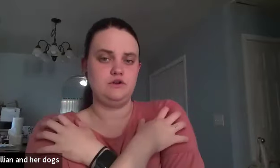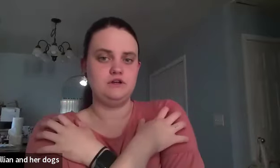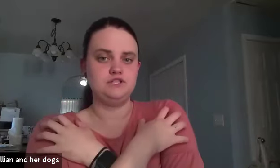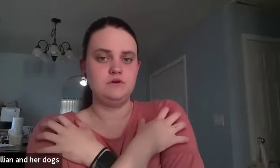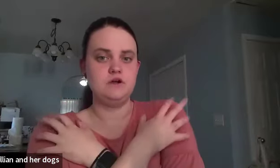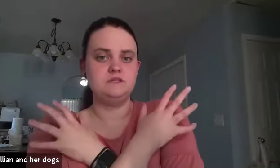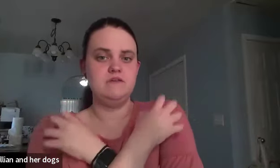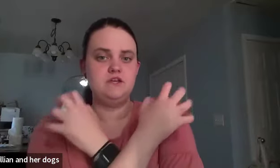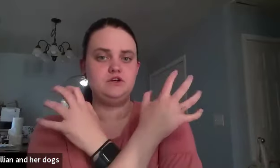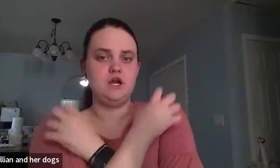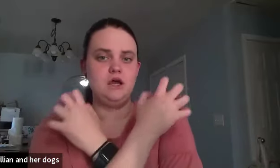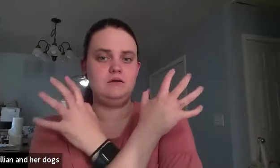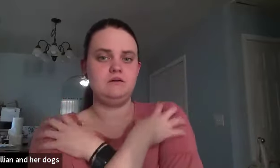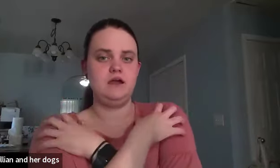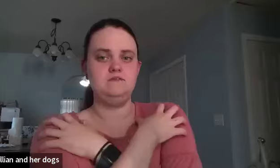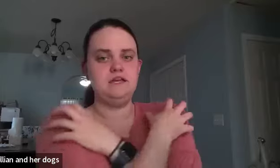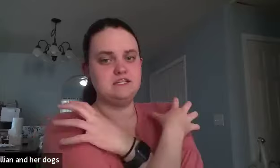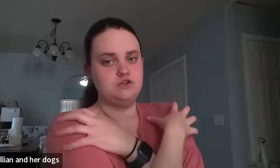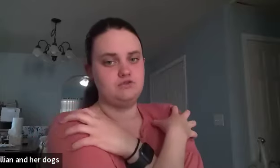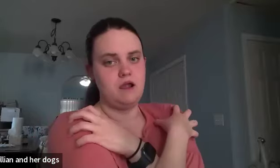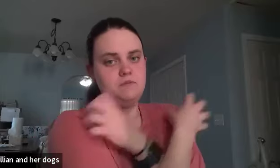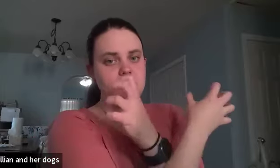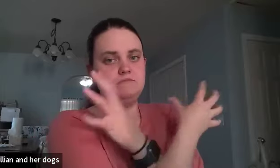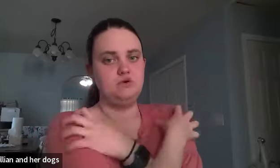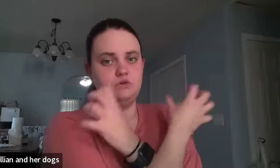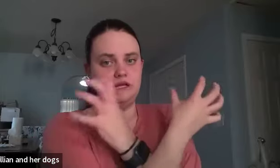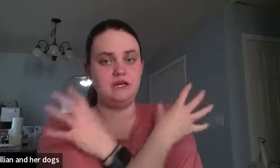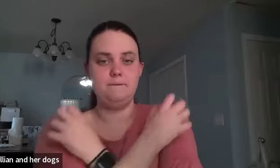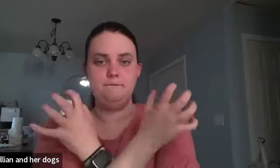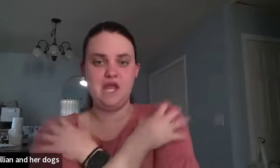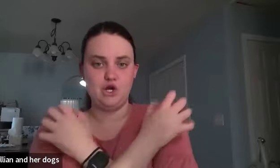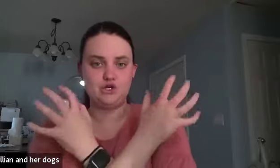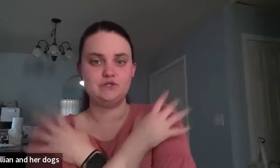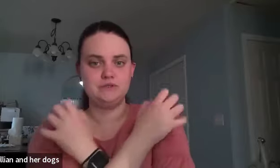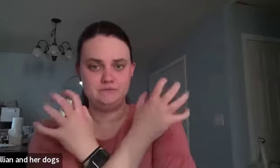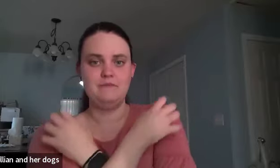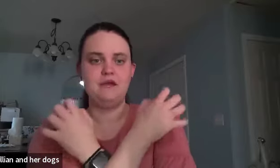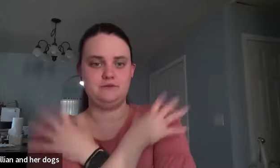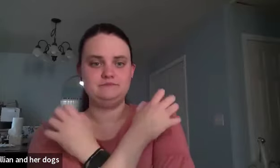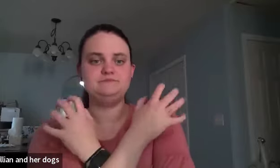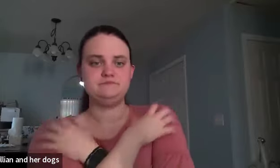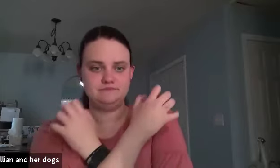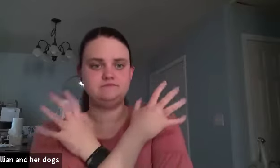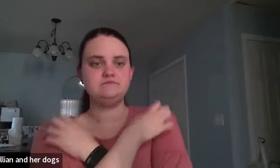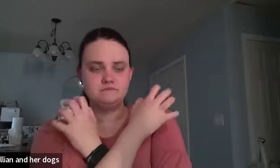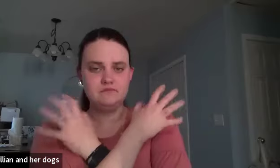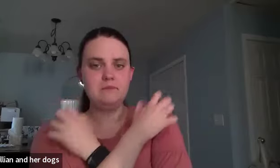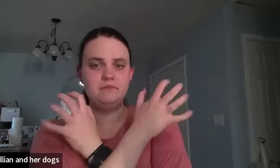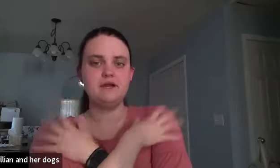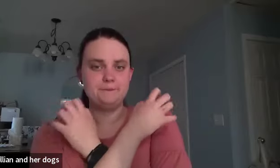gonna cross your arms, and then you're gonna kind of like, it's like you're grabbing and pulling. Bear, bear, bear.